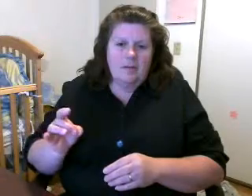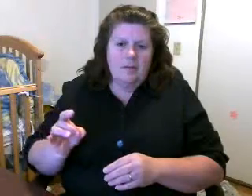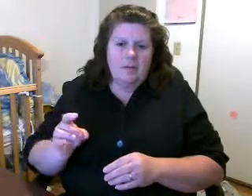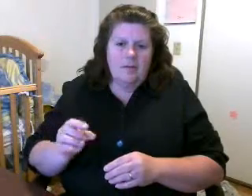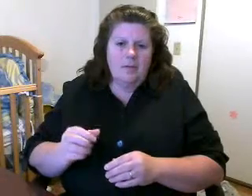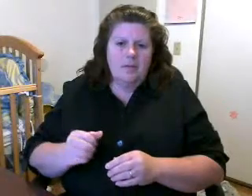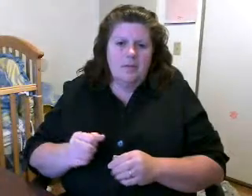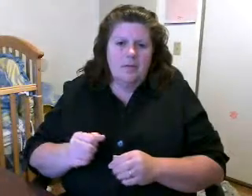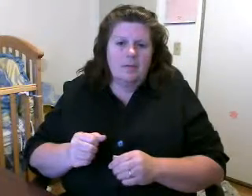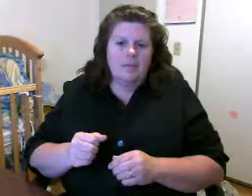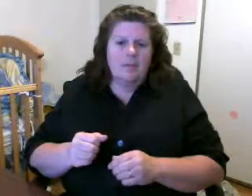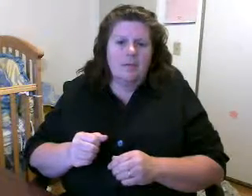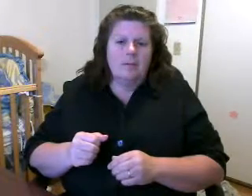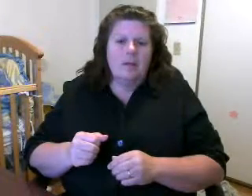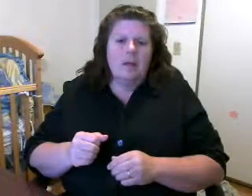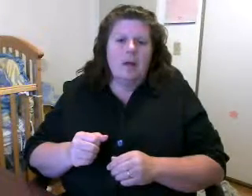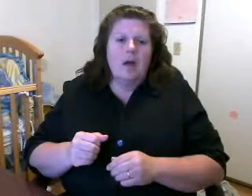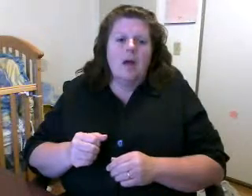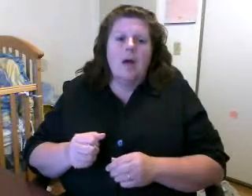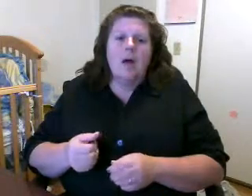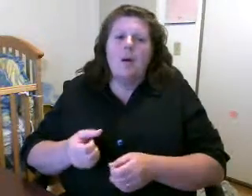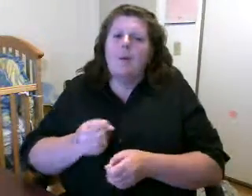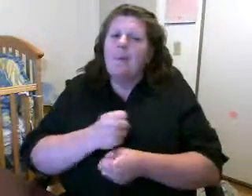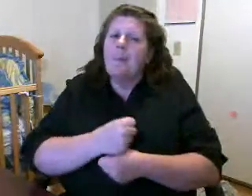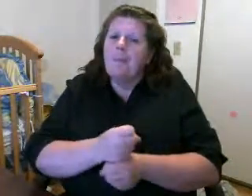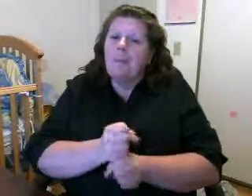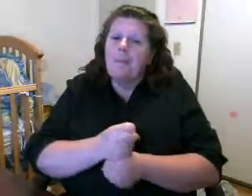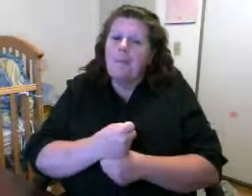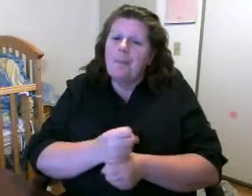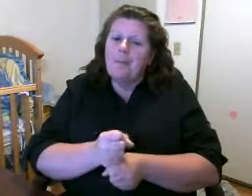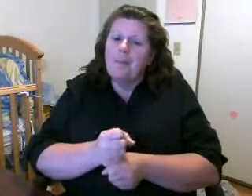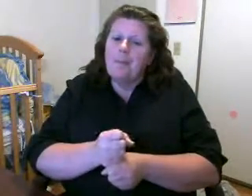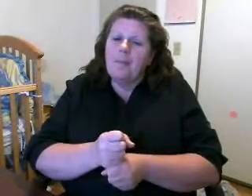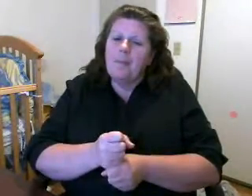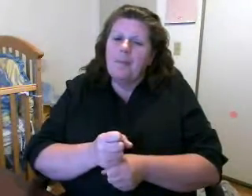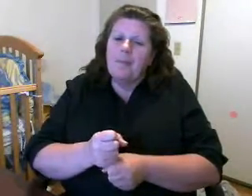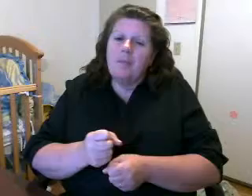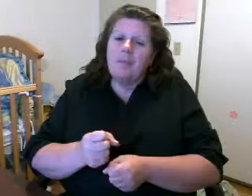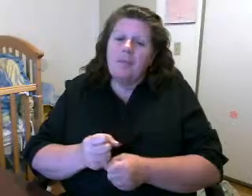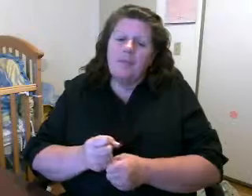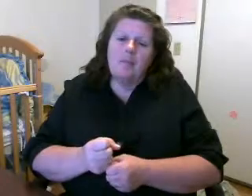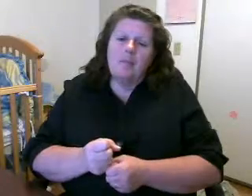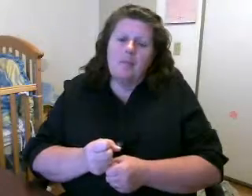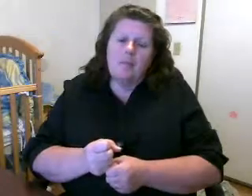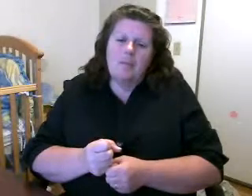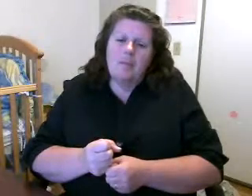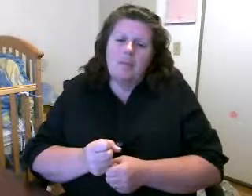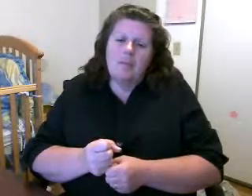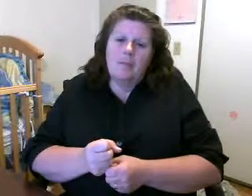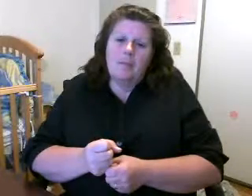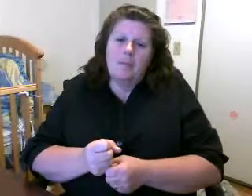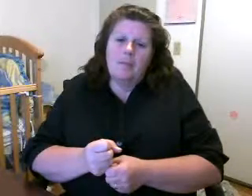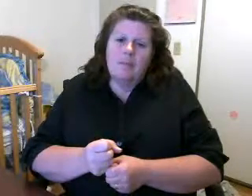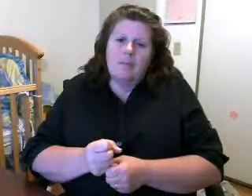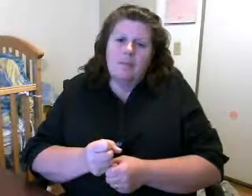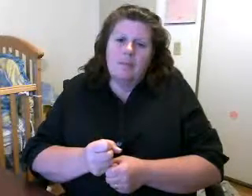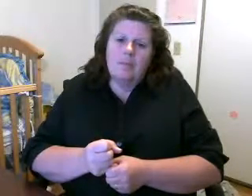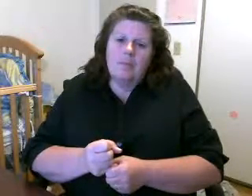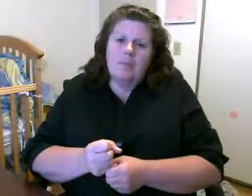modify your interpretation accordingly. Where I started to talk about is one of the skills you need to understand is how to construct